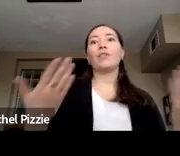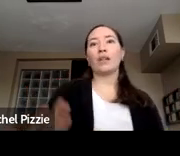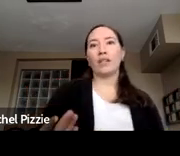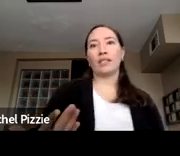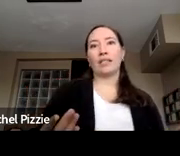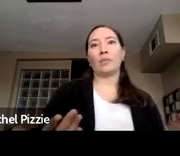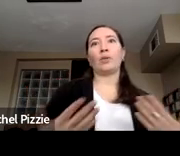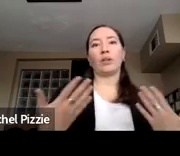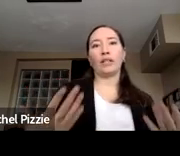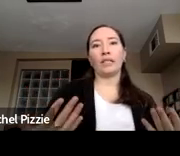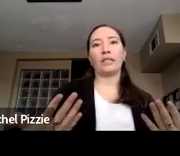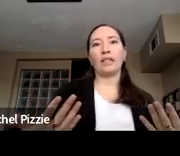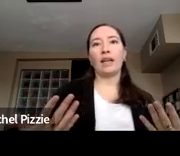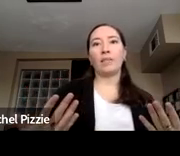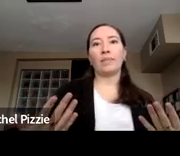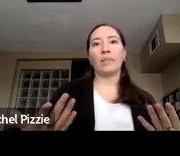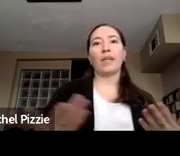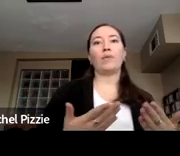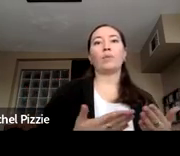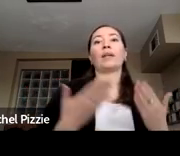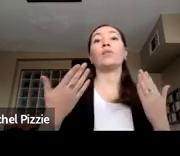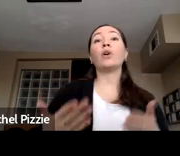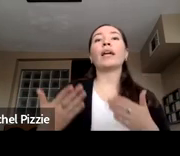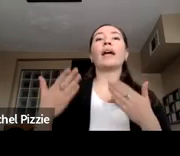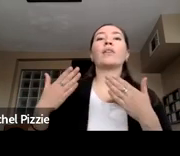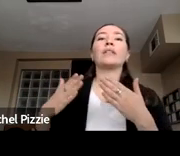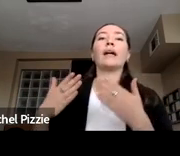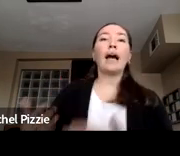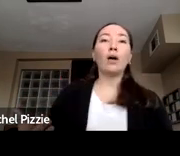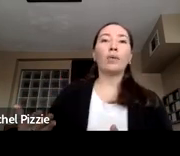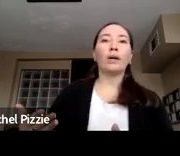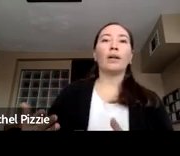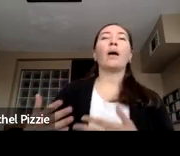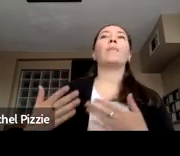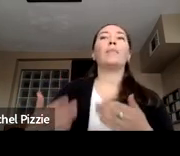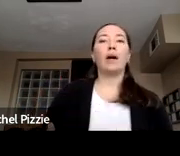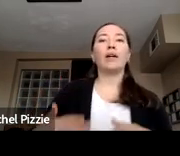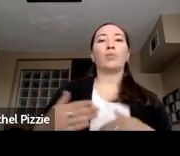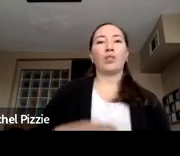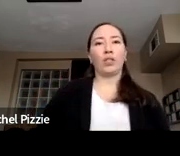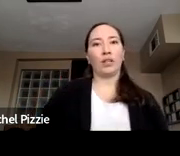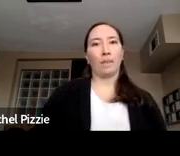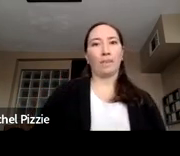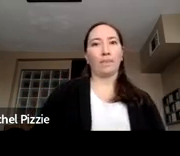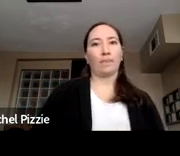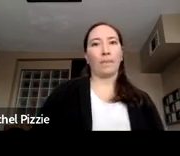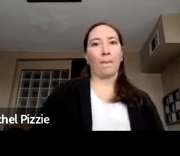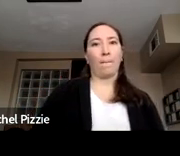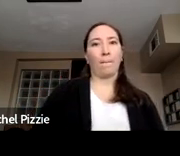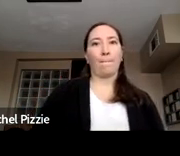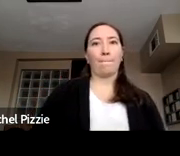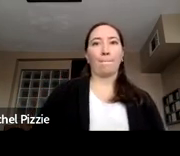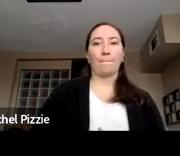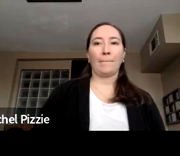But if you give it a sensible or consistent name, it will make looking at your data output much, much easier.